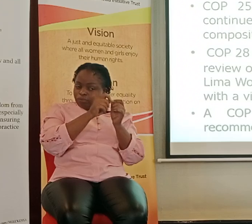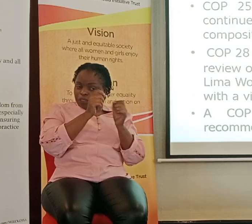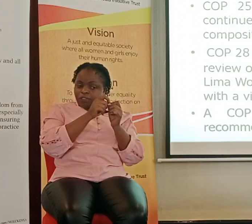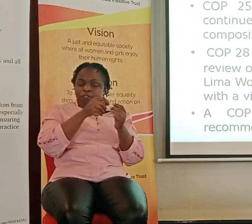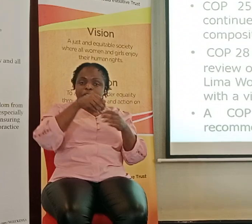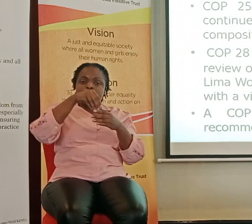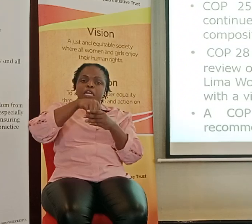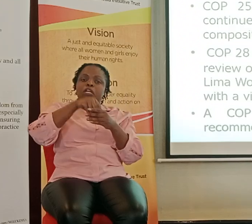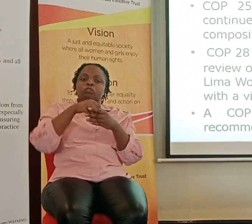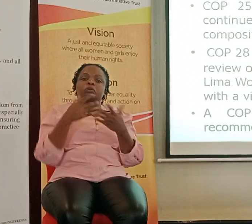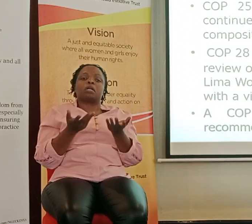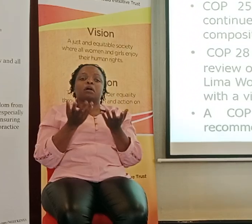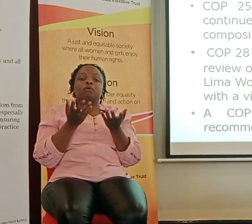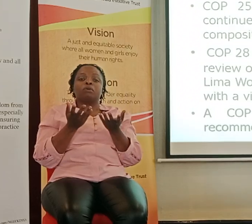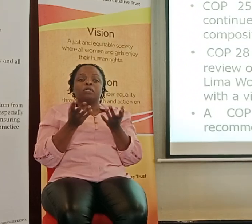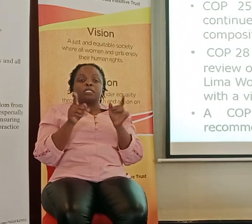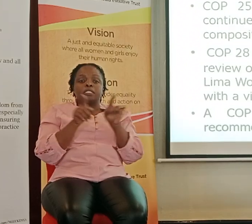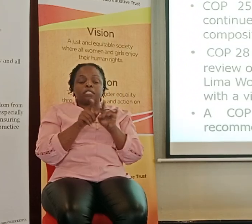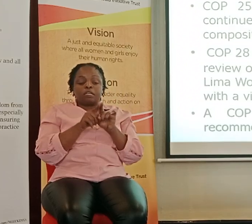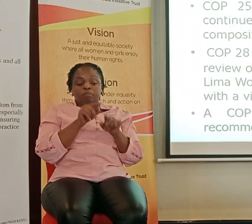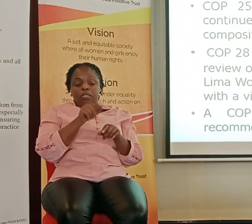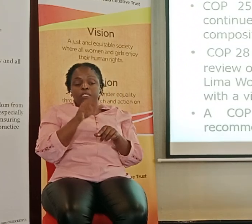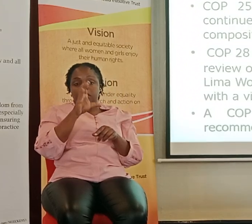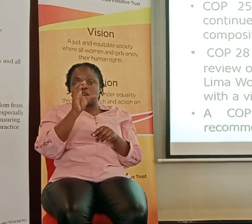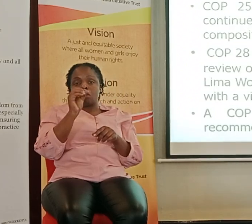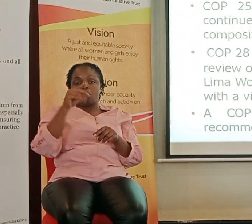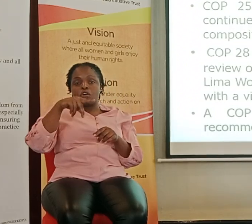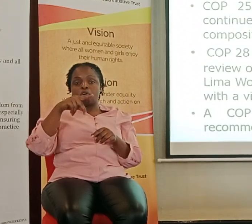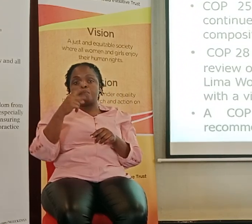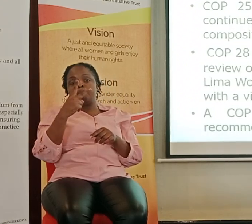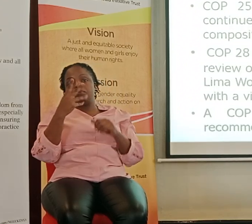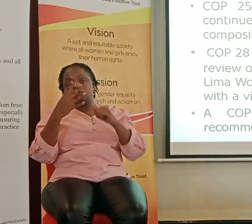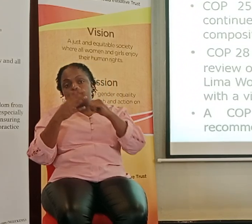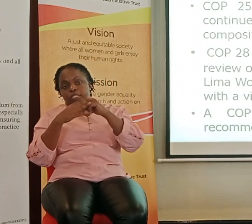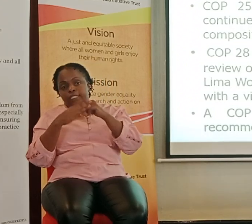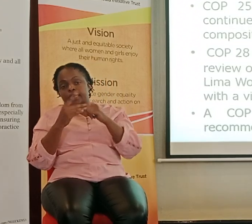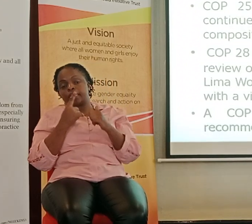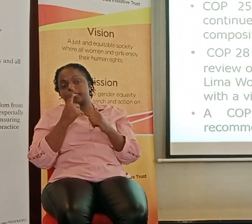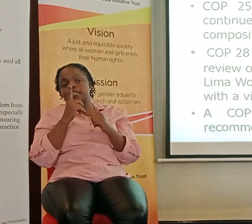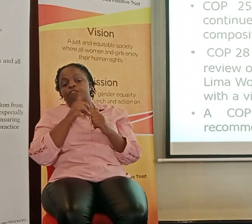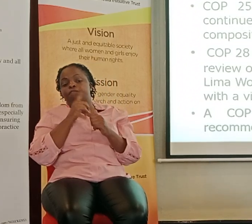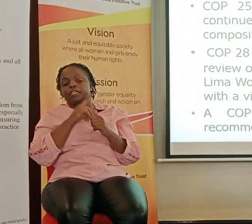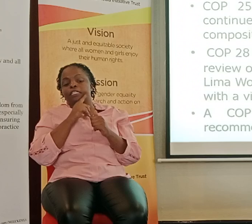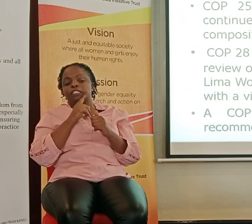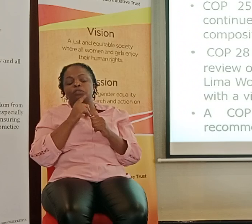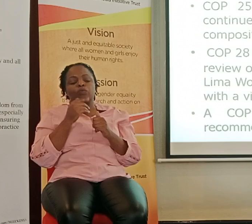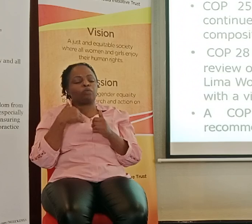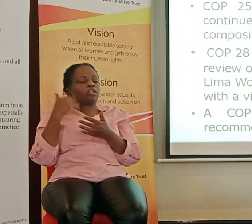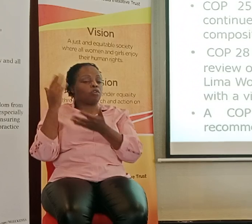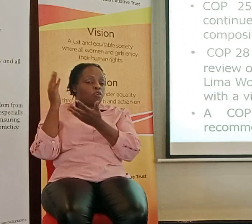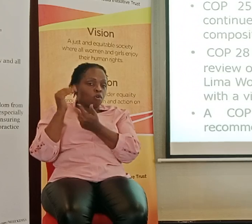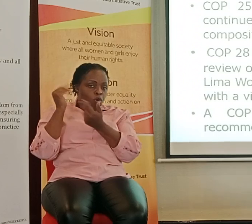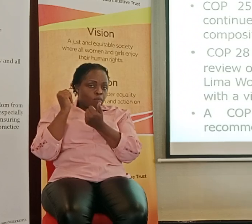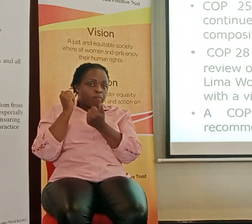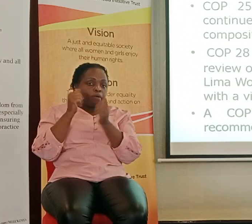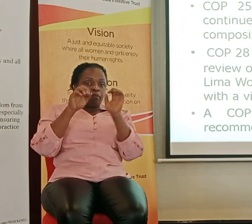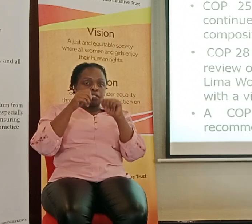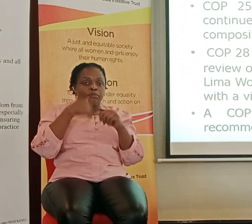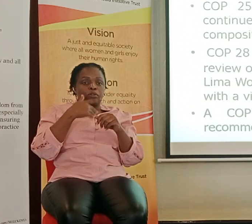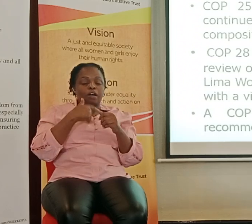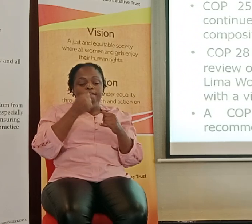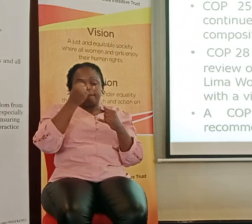inclusion. So at this COP, as I've mentioned, we are looking forward to having a